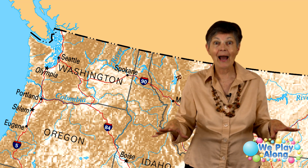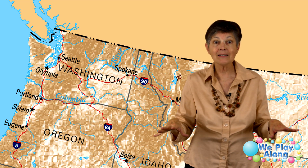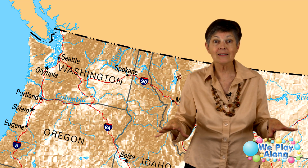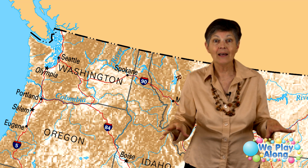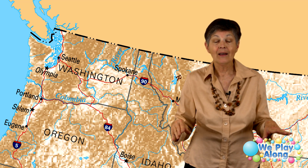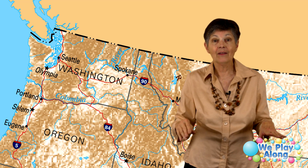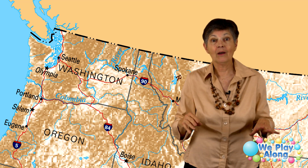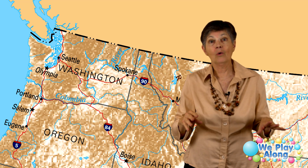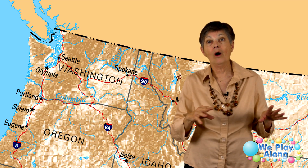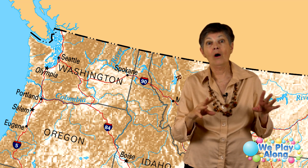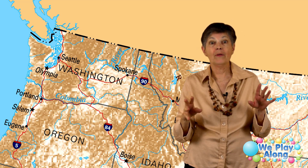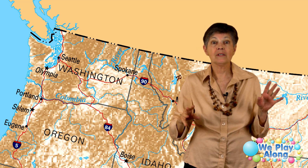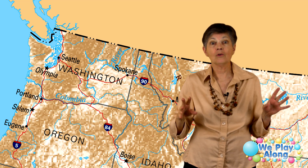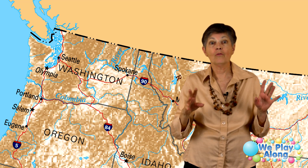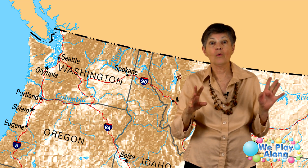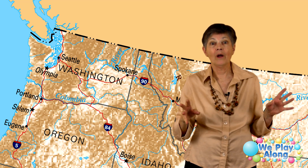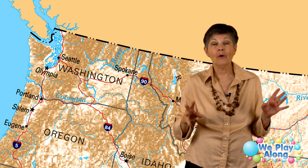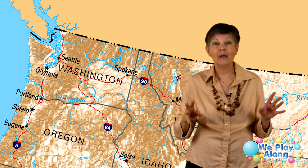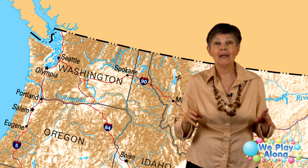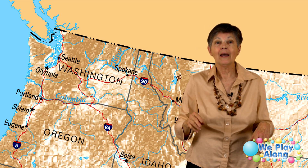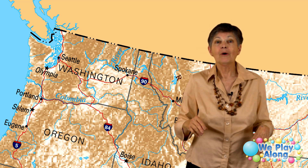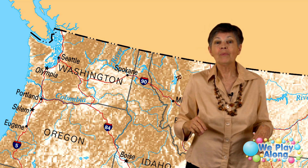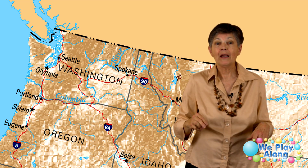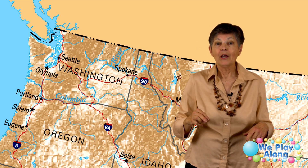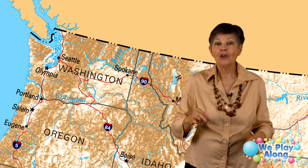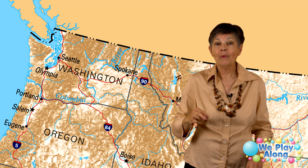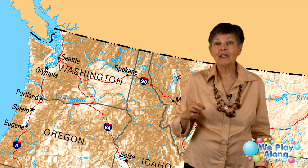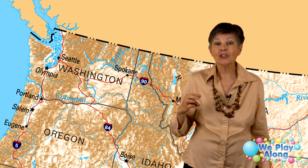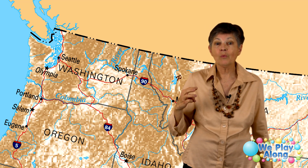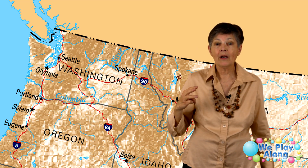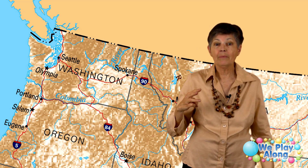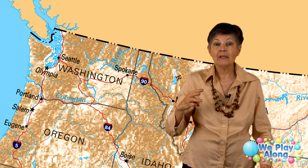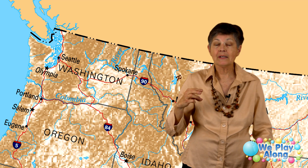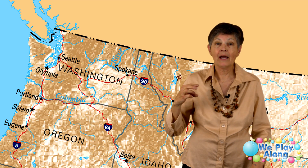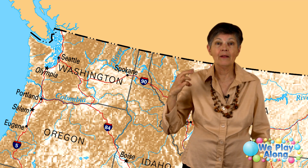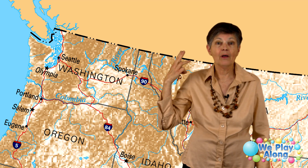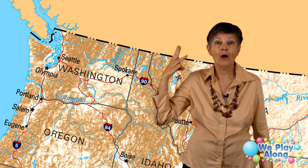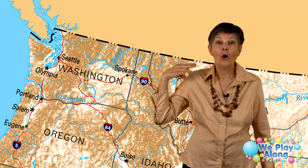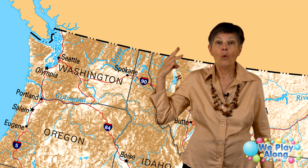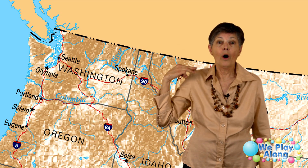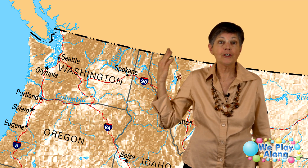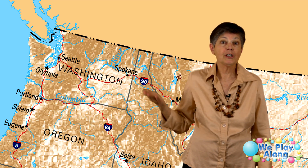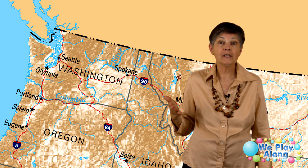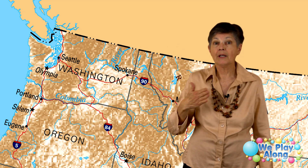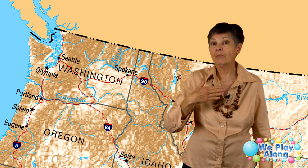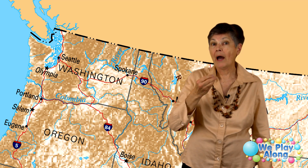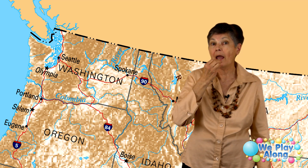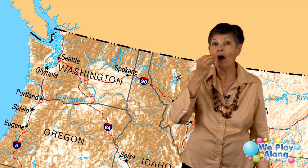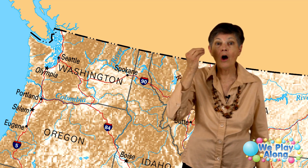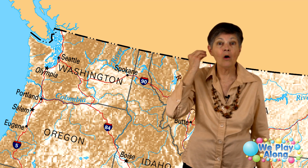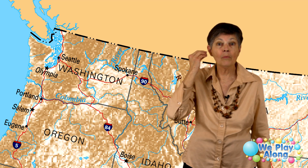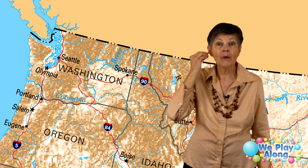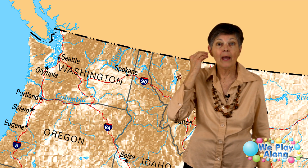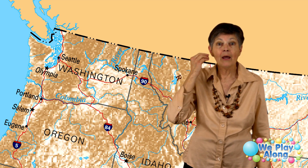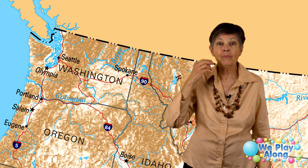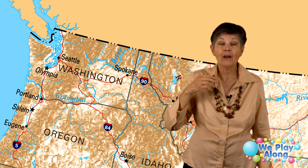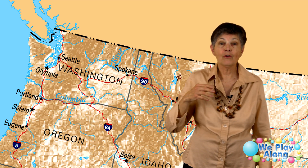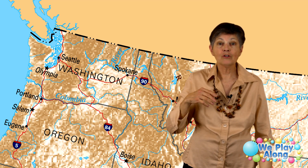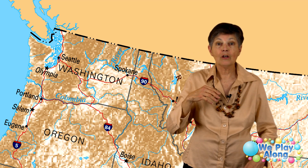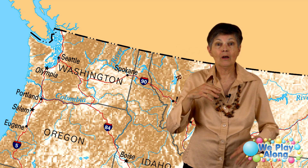class and they go, whoa, this is overwhelming. But you might just want to be signing the Washington, my home, and pick those